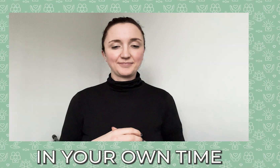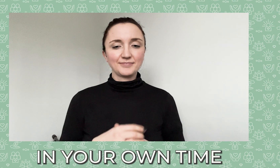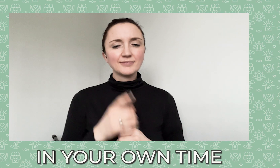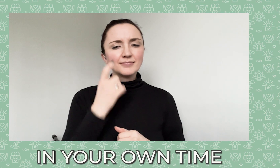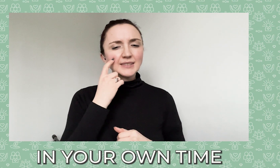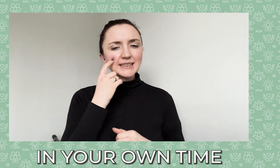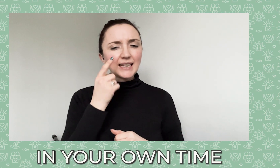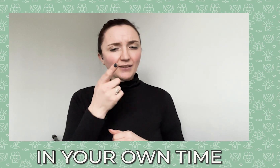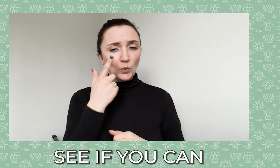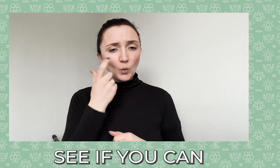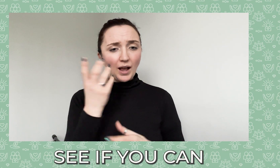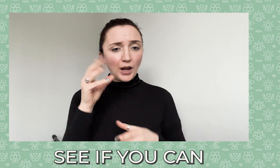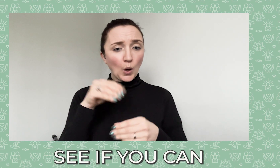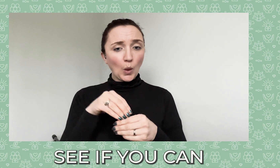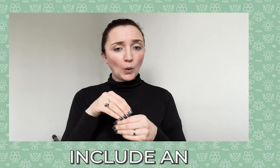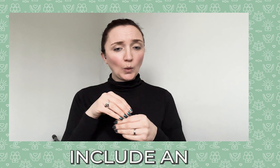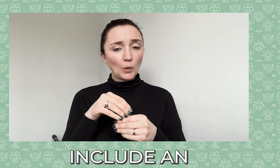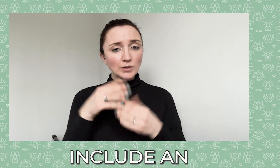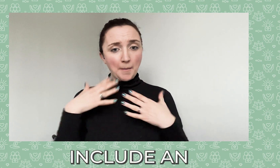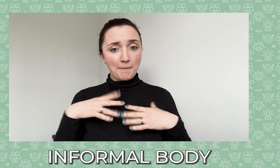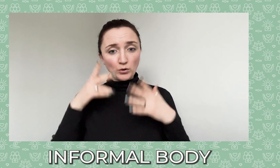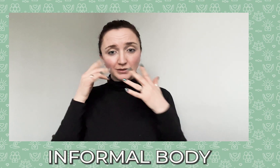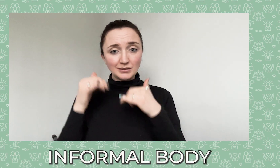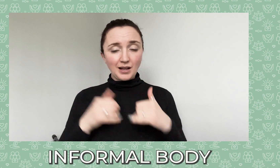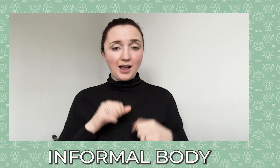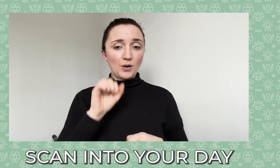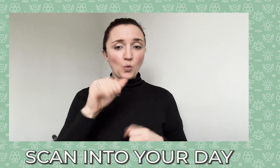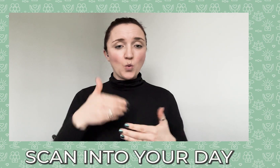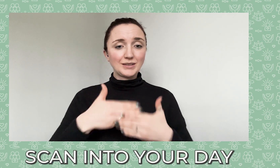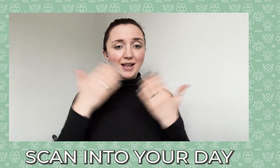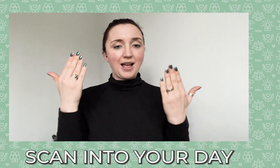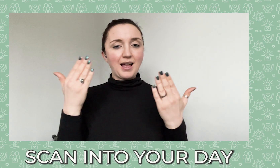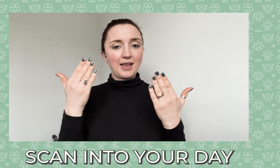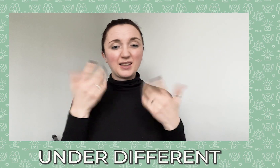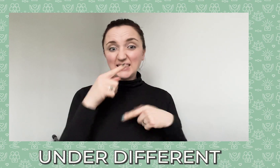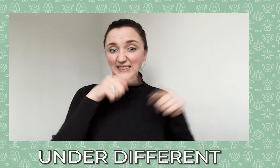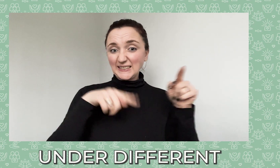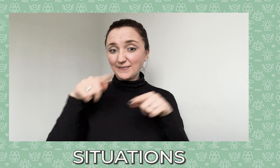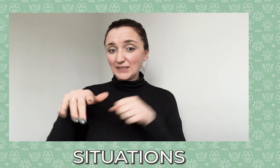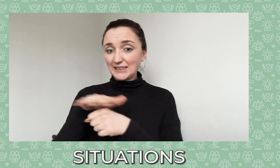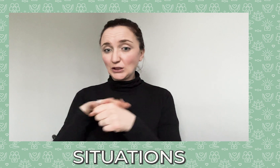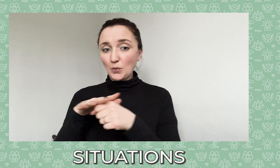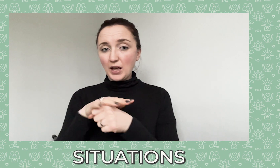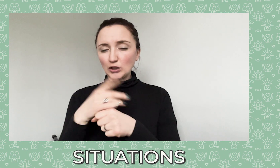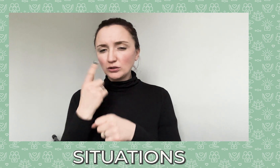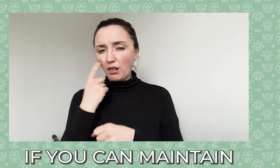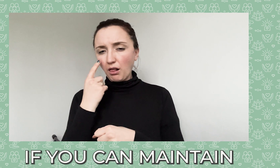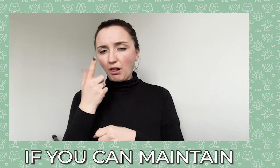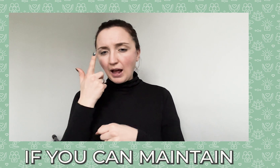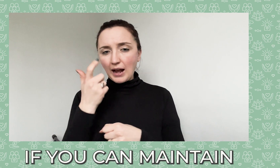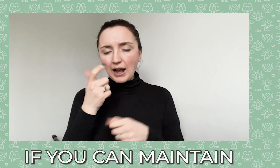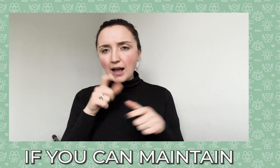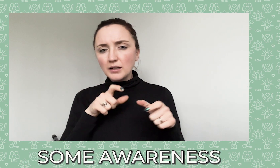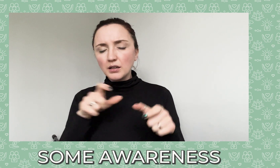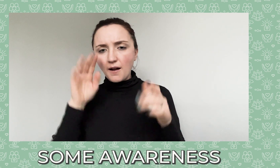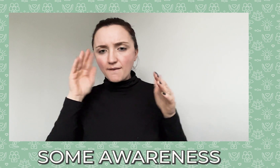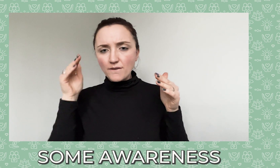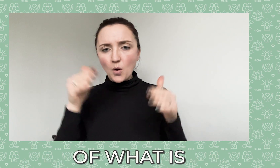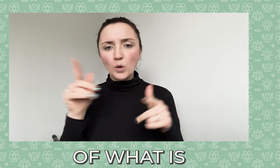In your own time, see if you can include an informal body scan into your day under different situations, if you can maintain some awareness of what